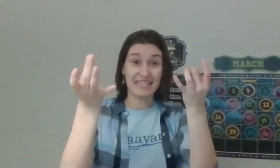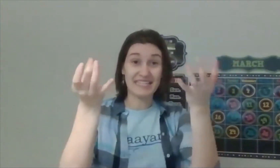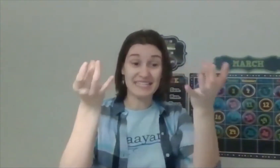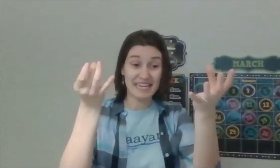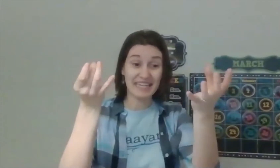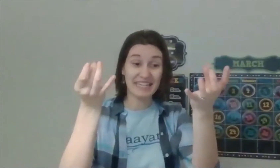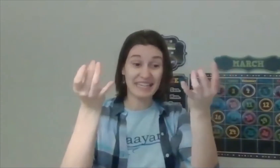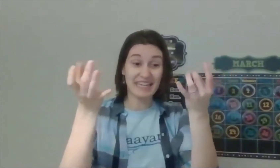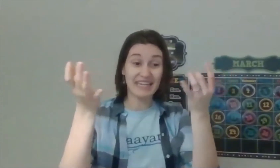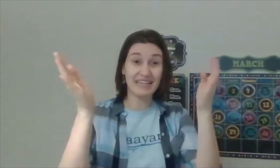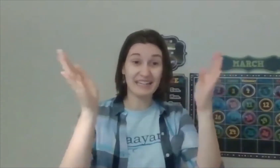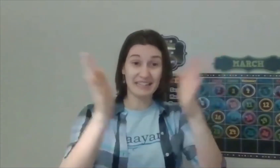Sticky.